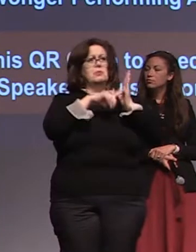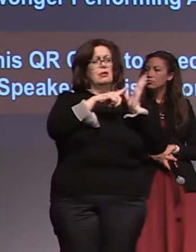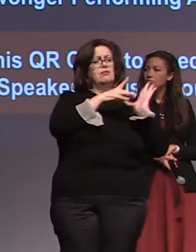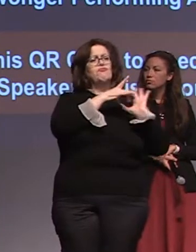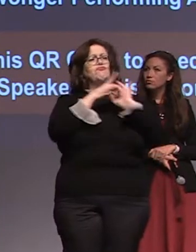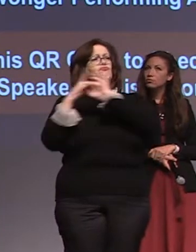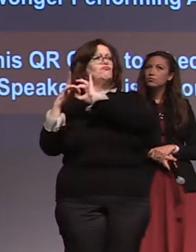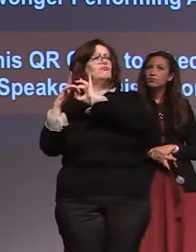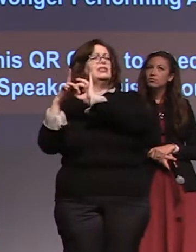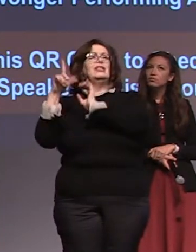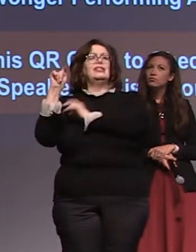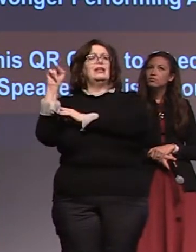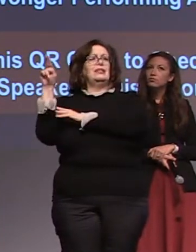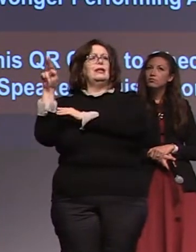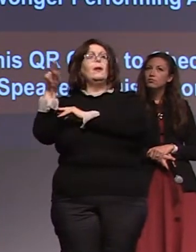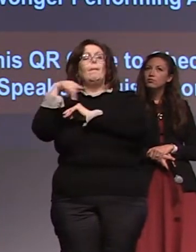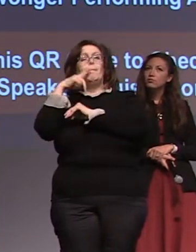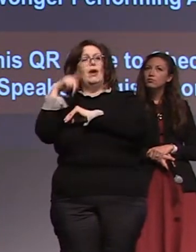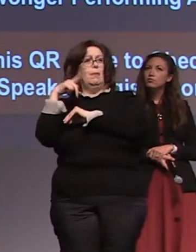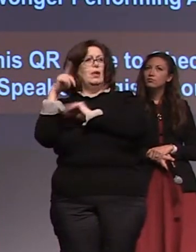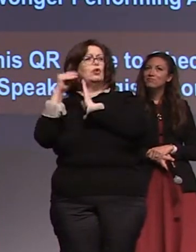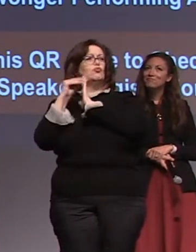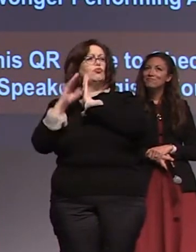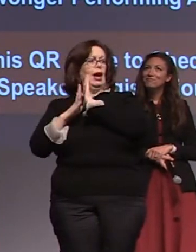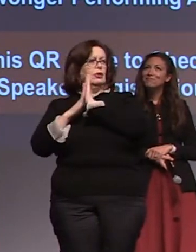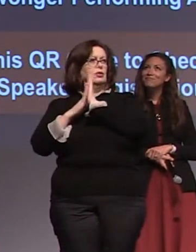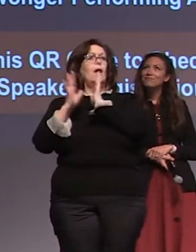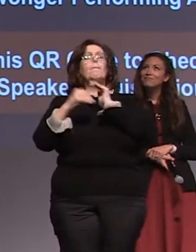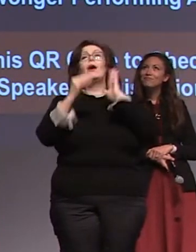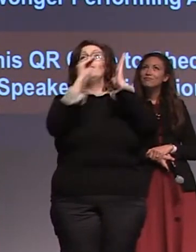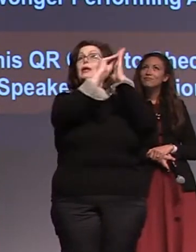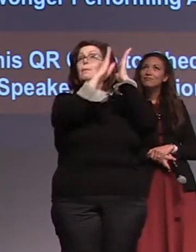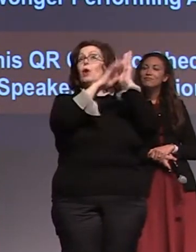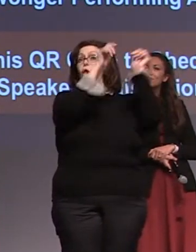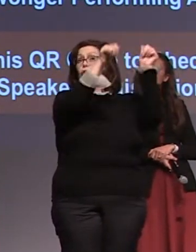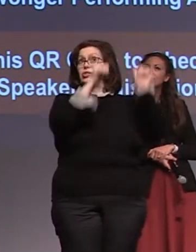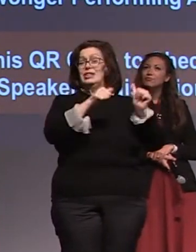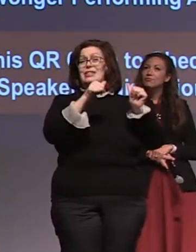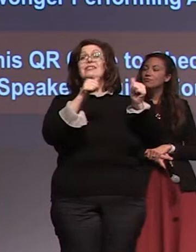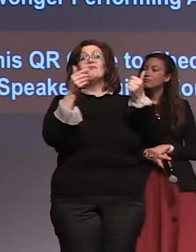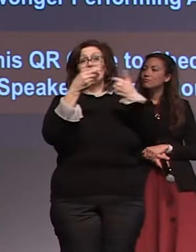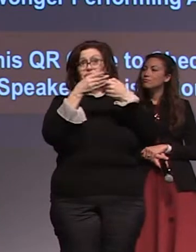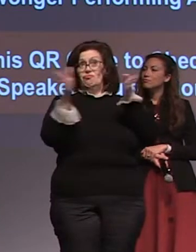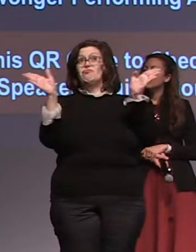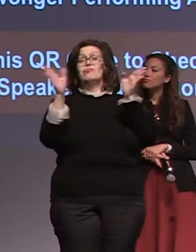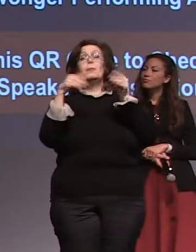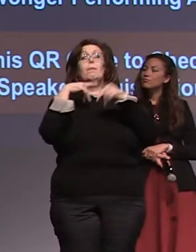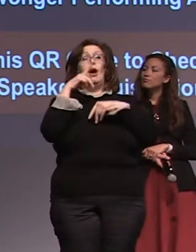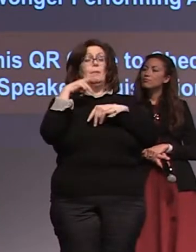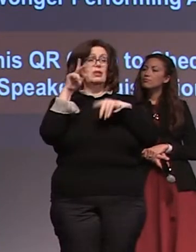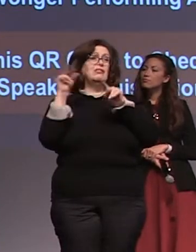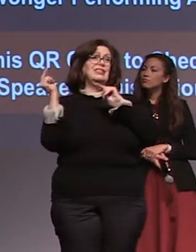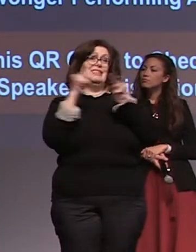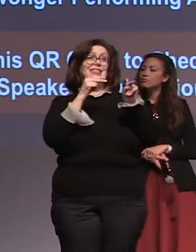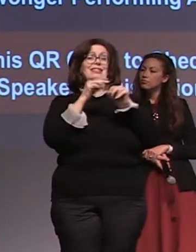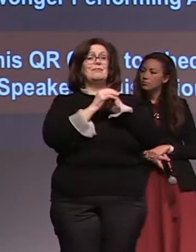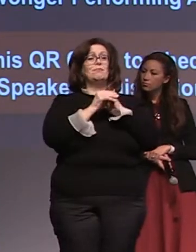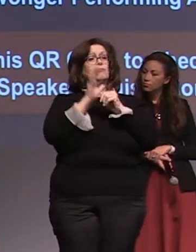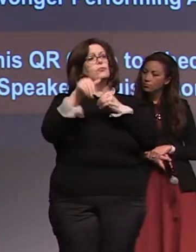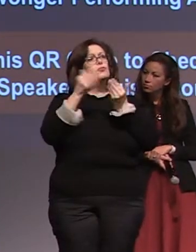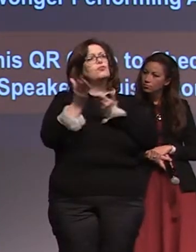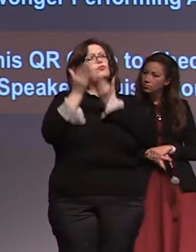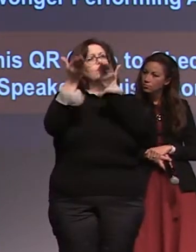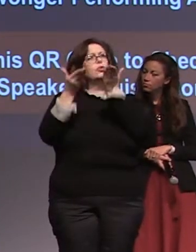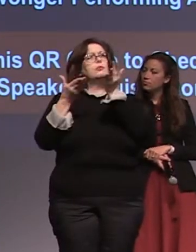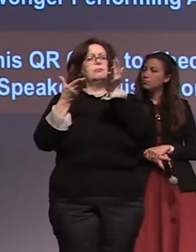Public Records Act and may be publicly posted or otherwise made available. All recommendations that are submitted by